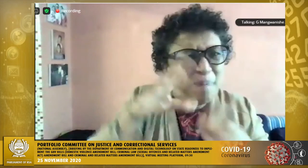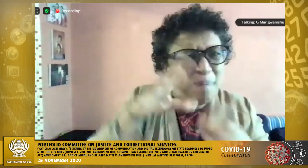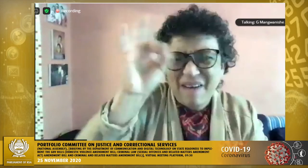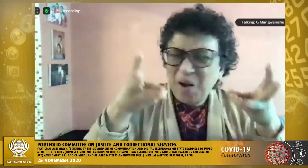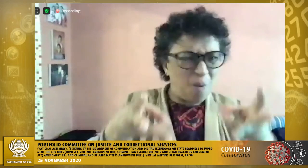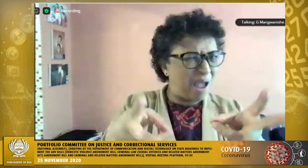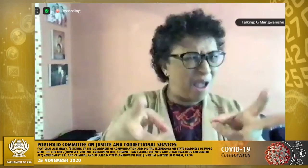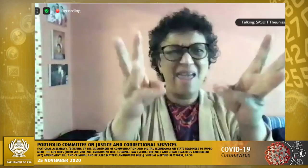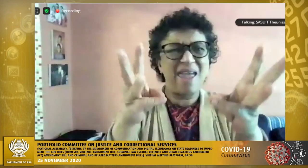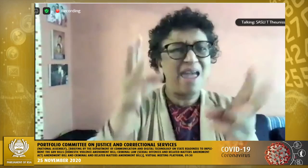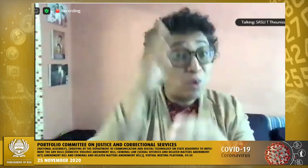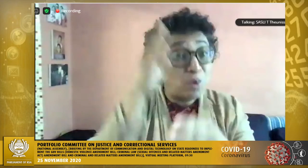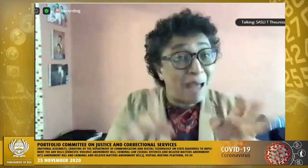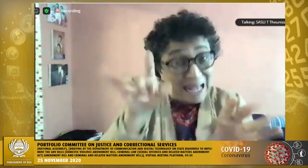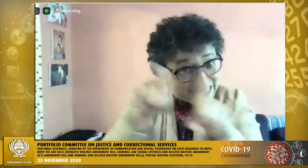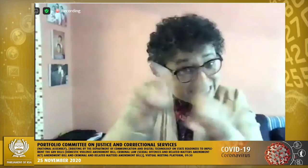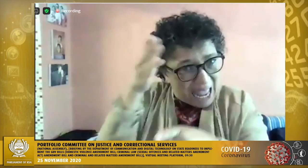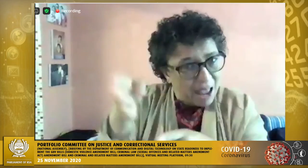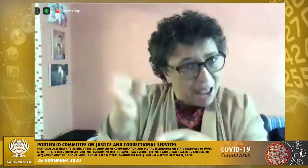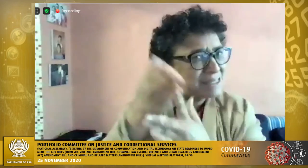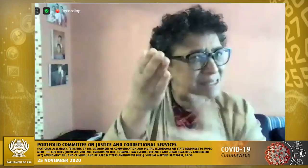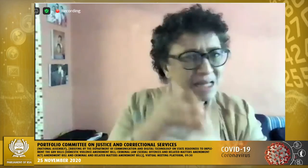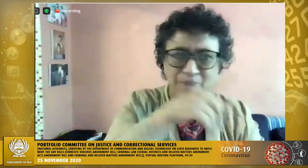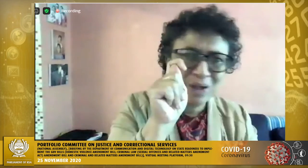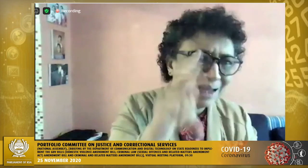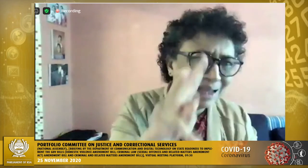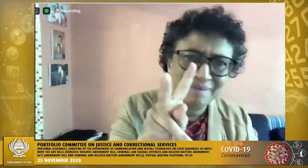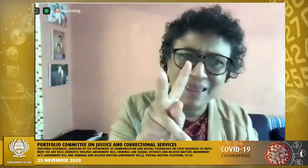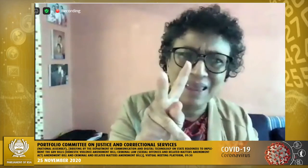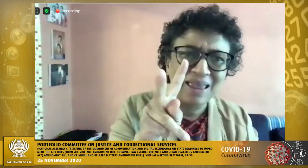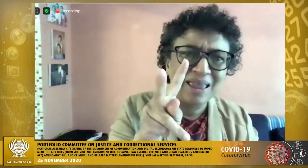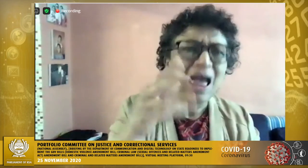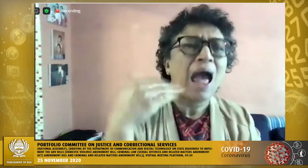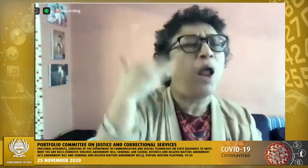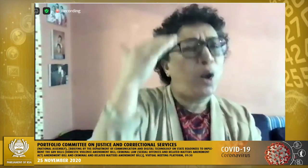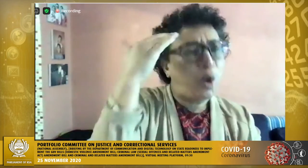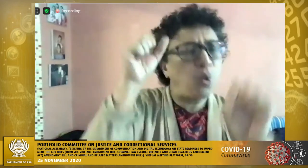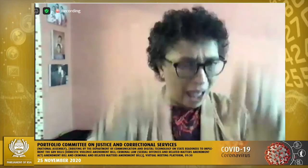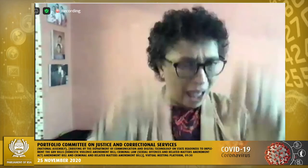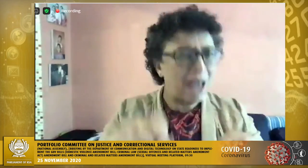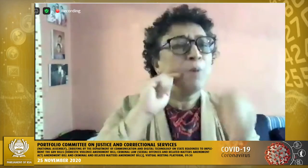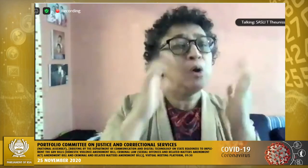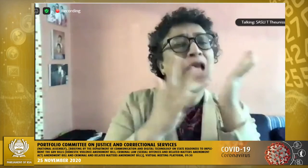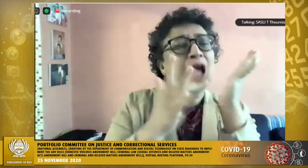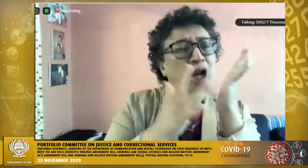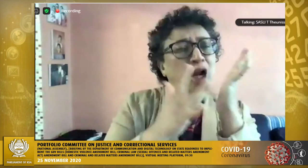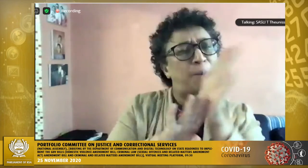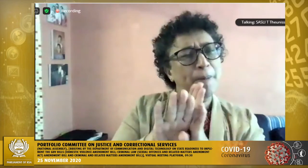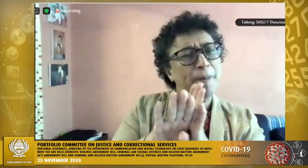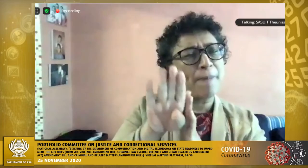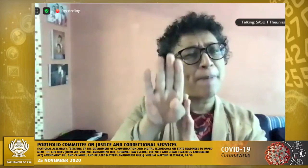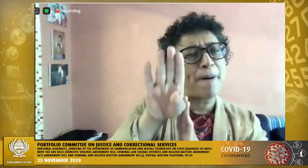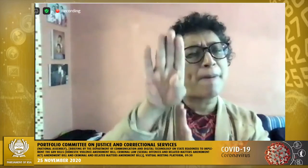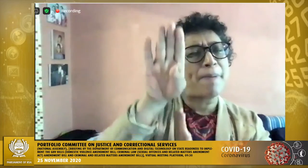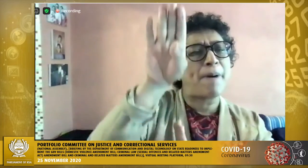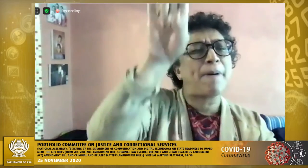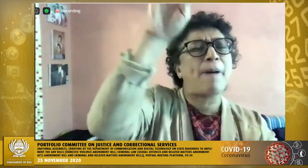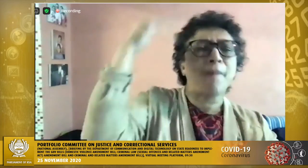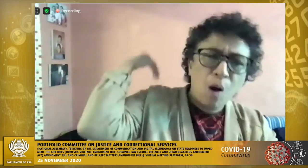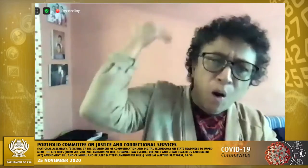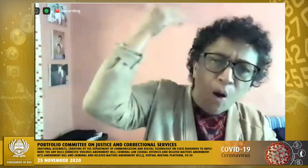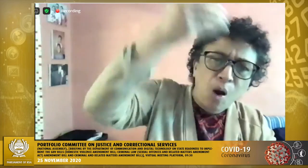there. Can't the department find a way to use the same technology for TV? I know you